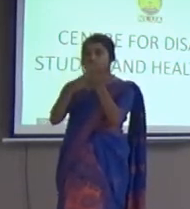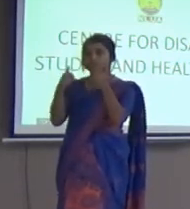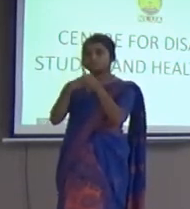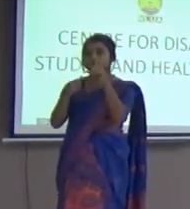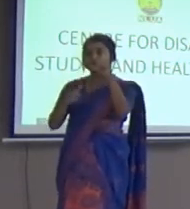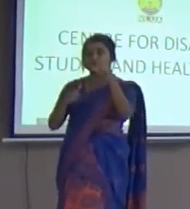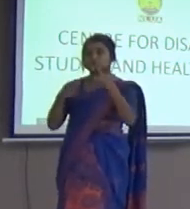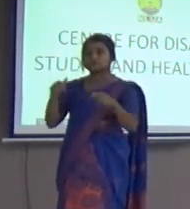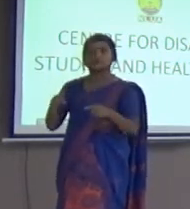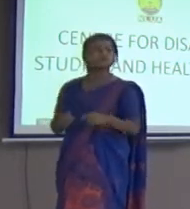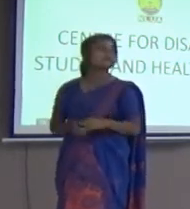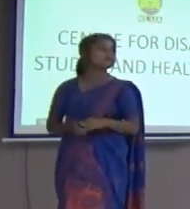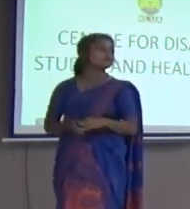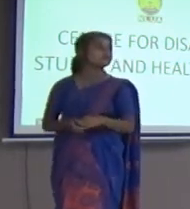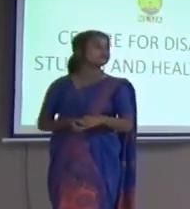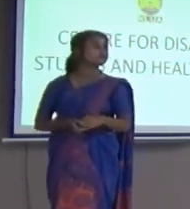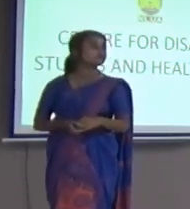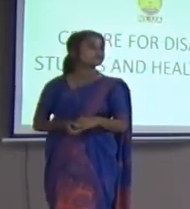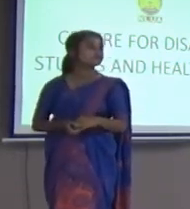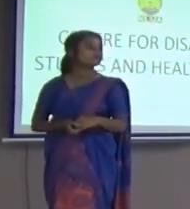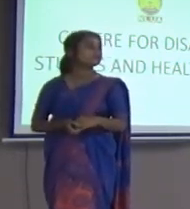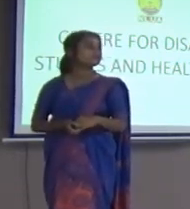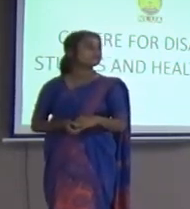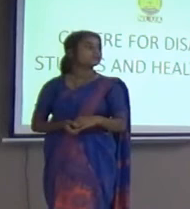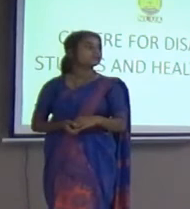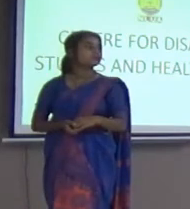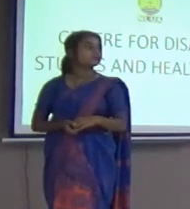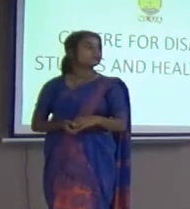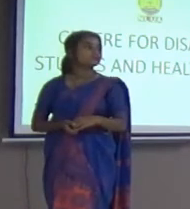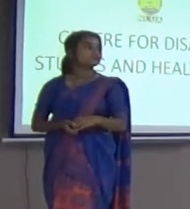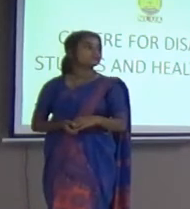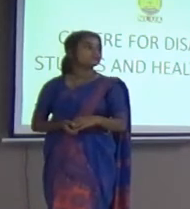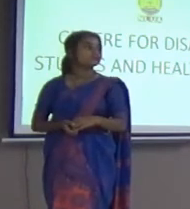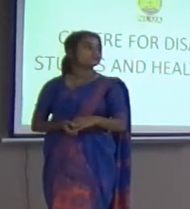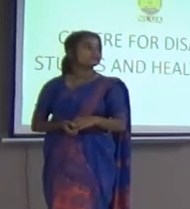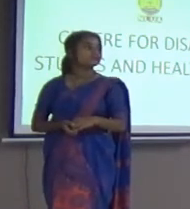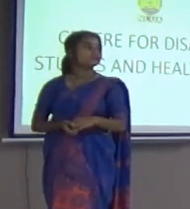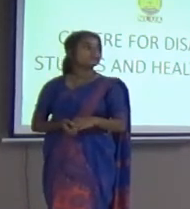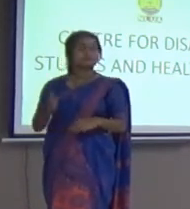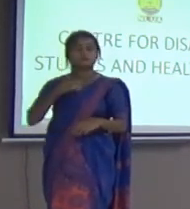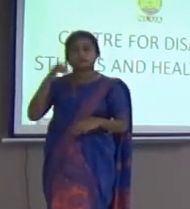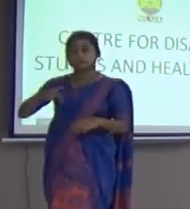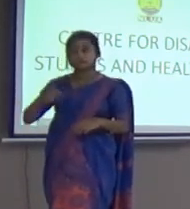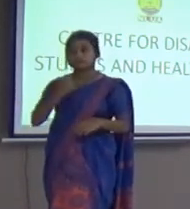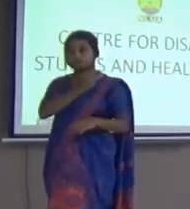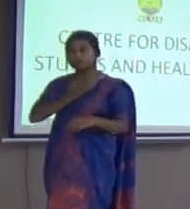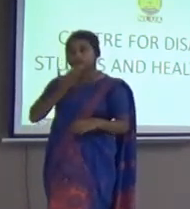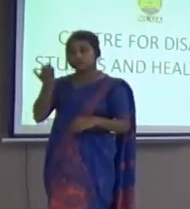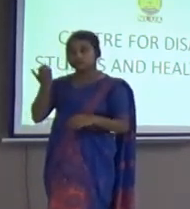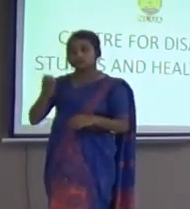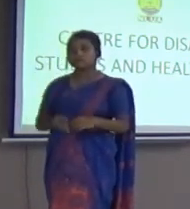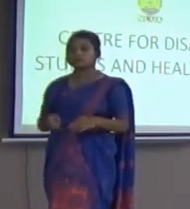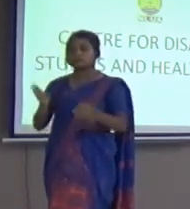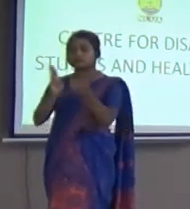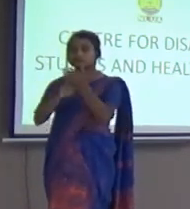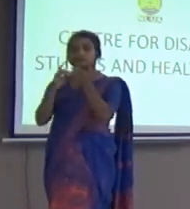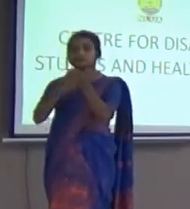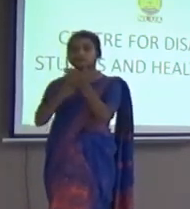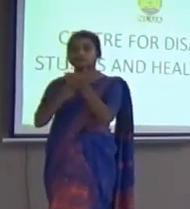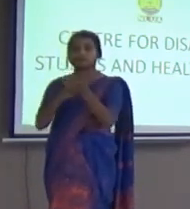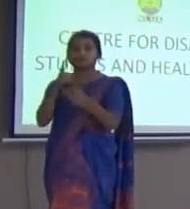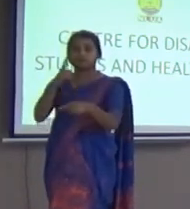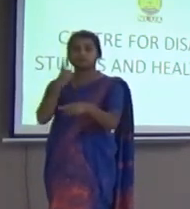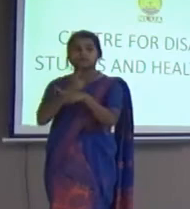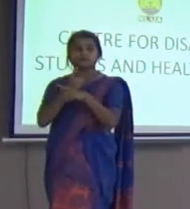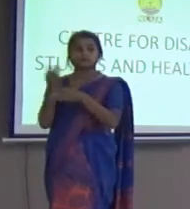with an objective to do. Moving on. I would now like to request Mr. Vinod Seshan